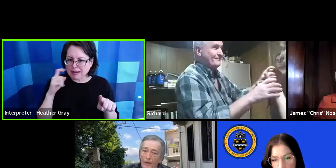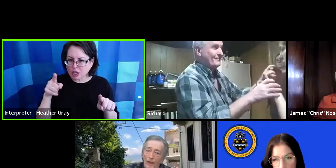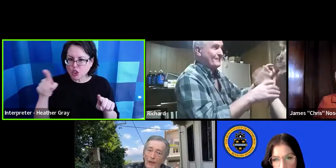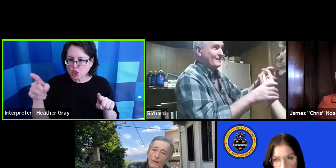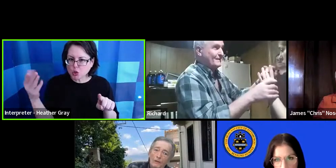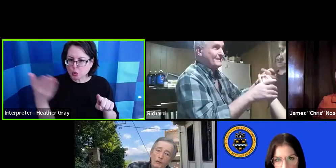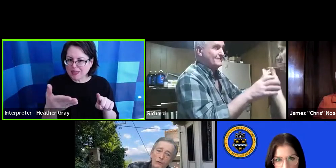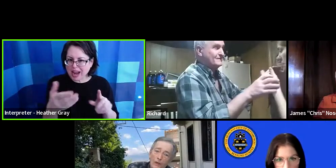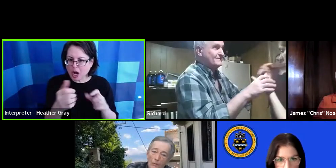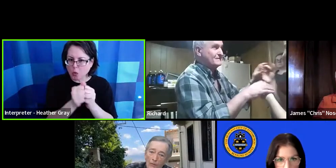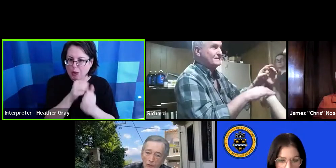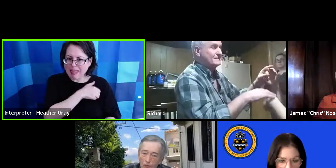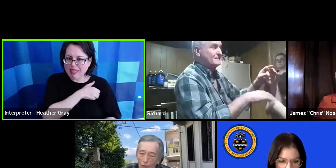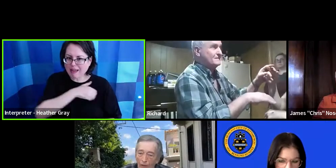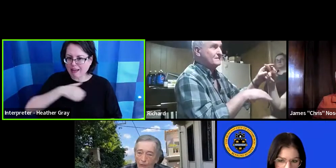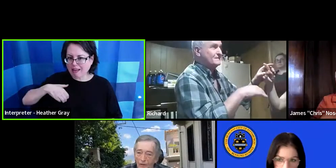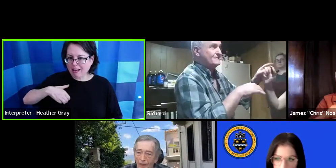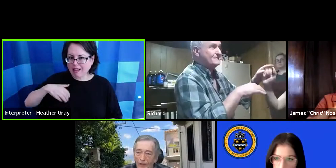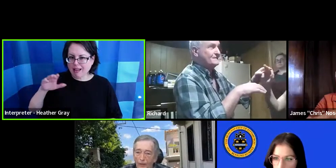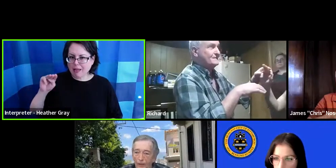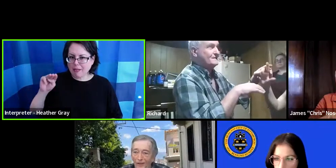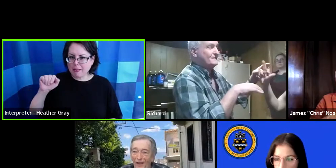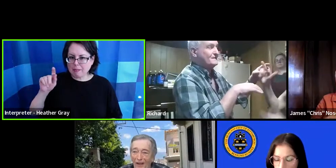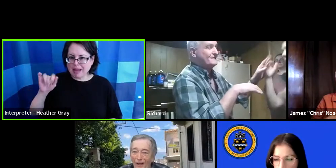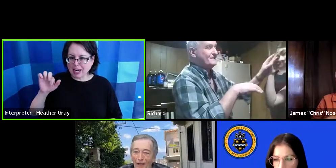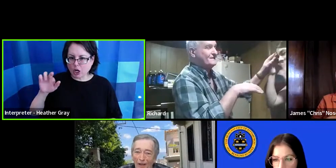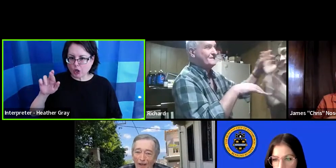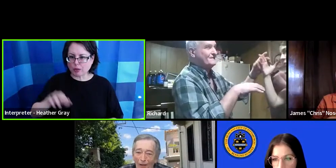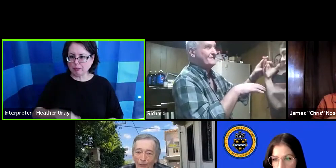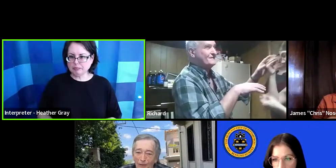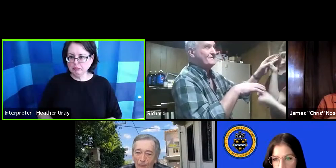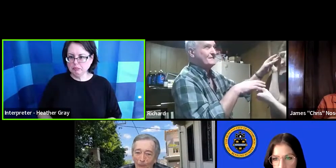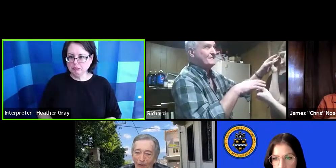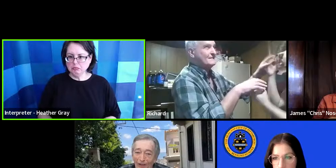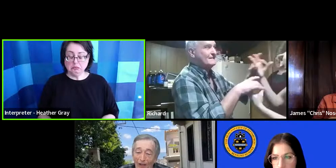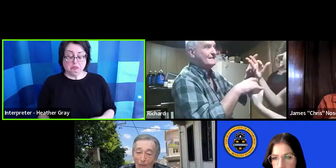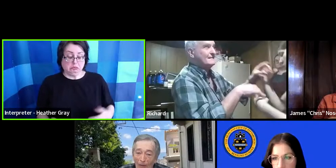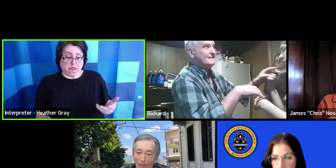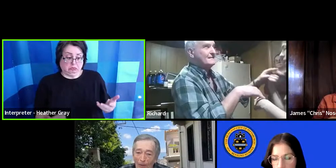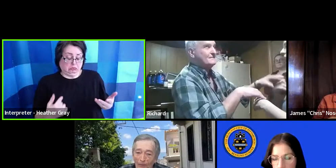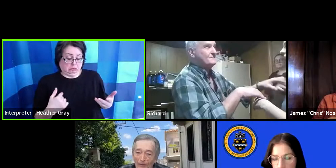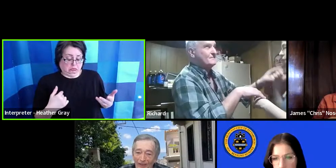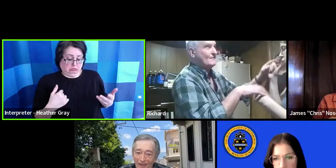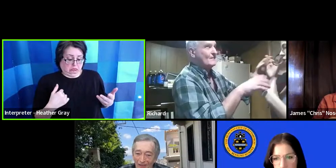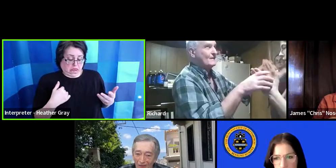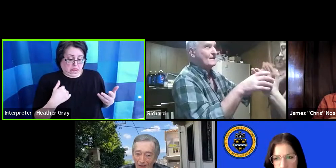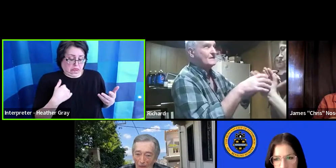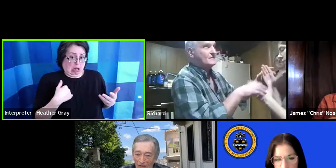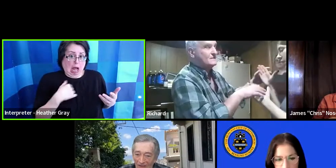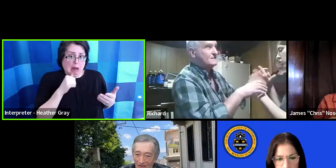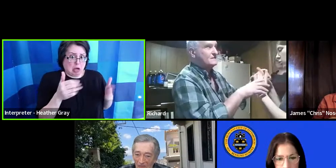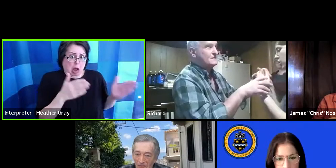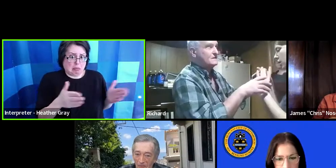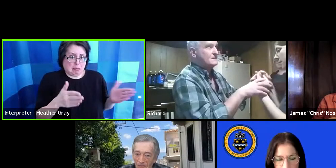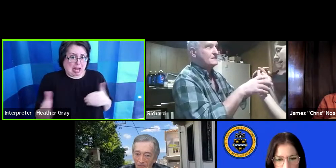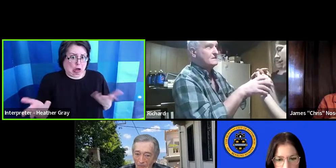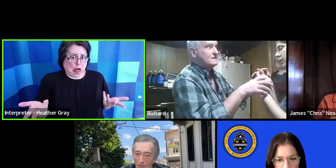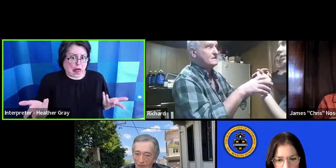I mean, truthfully, I'm not sure what I would say. I wasn't prepared. Maybe Tina's here now.